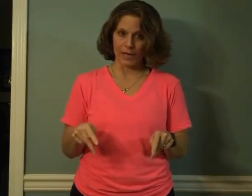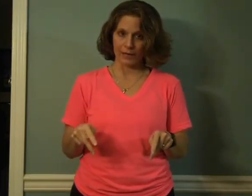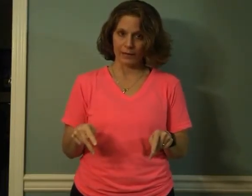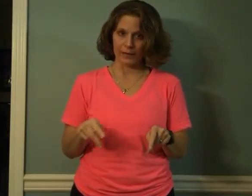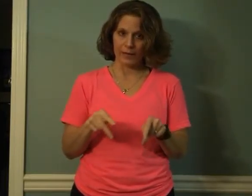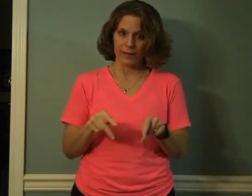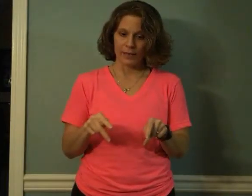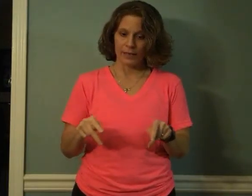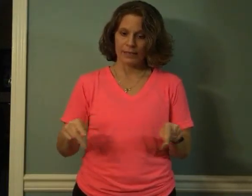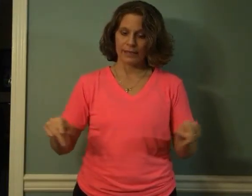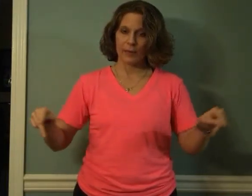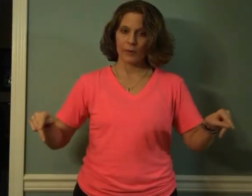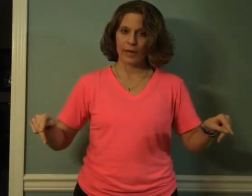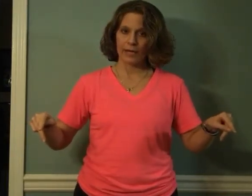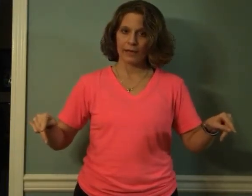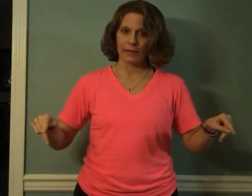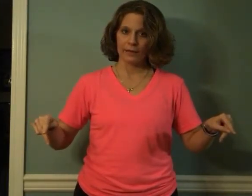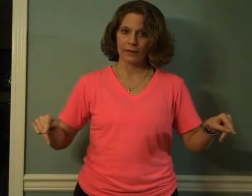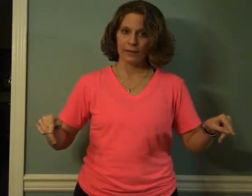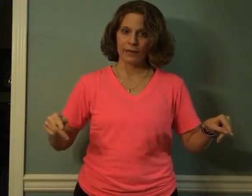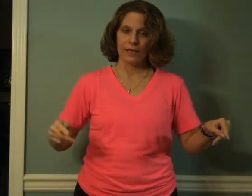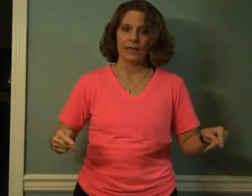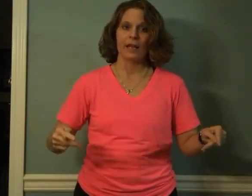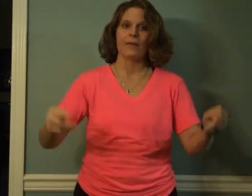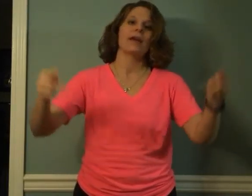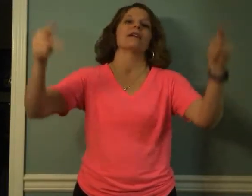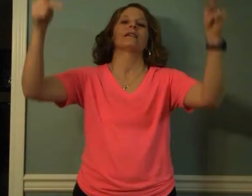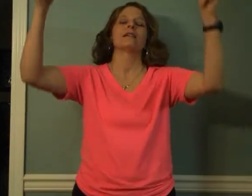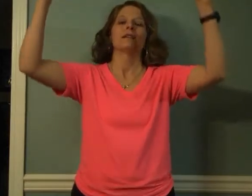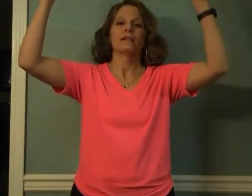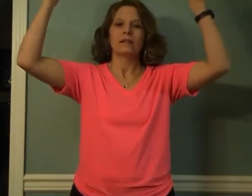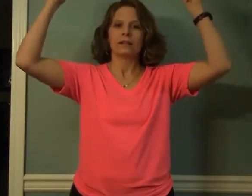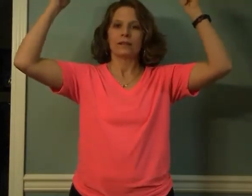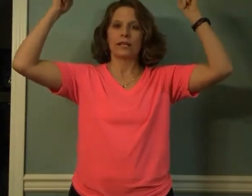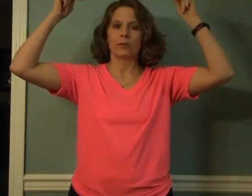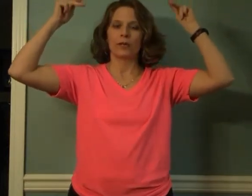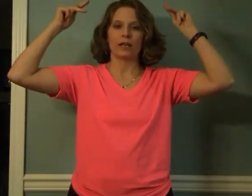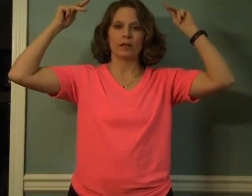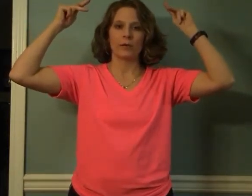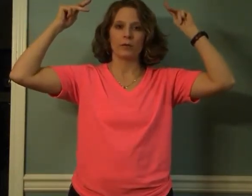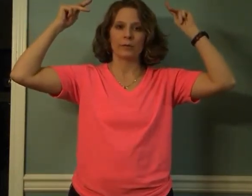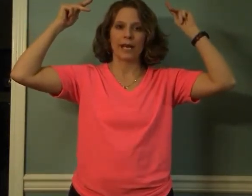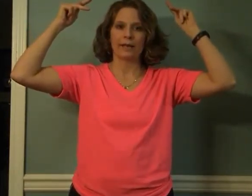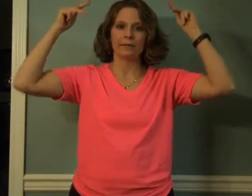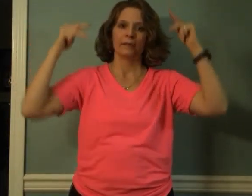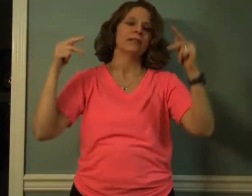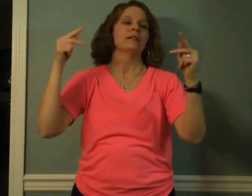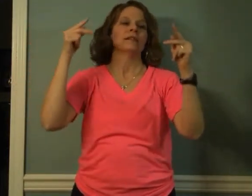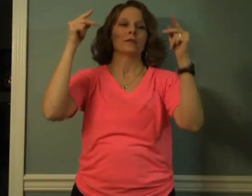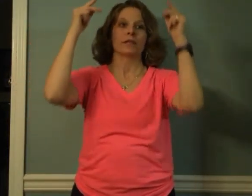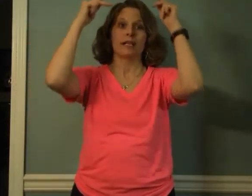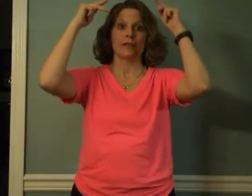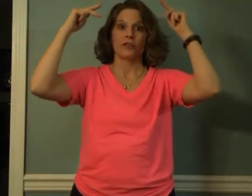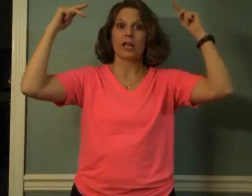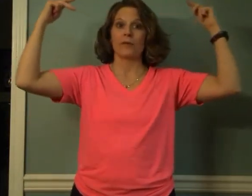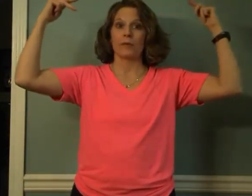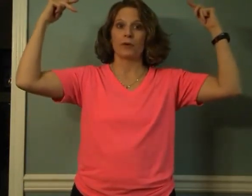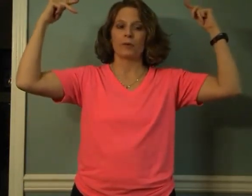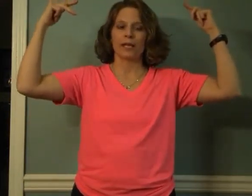hands separated, and then like you're putting on a pilgrim's hat. It's really kind of the shape of a pilgrim's hat